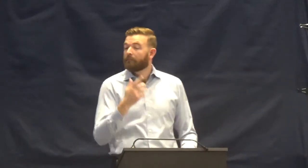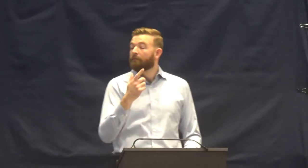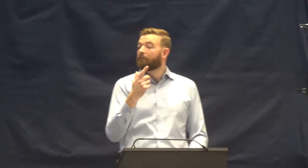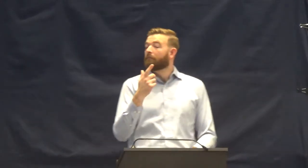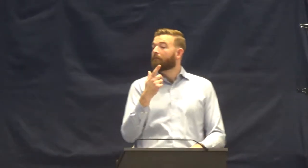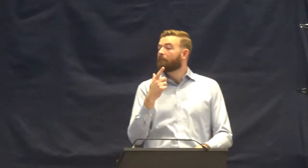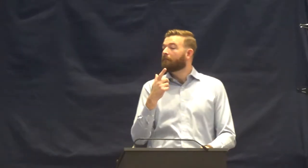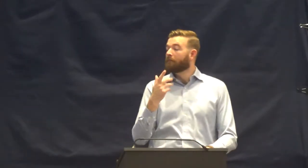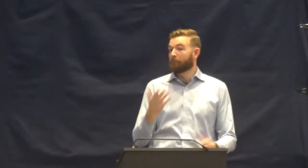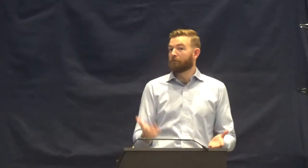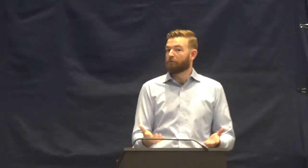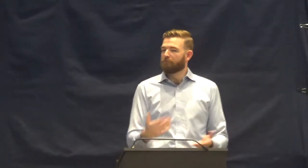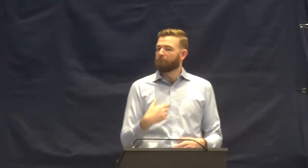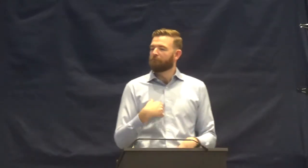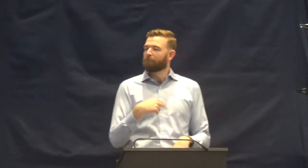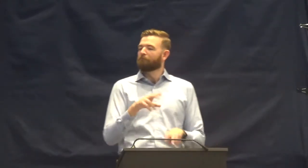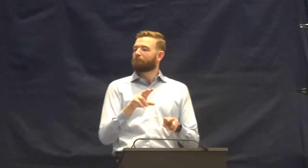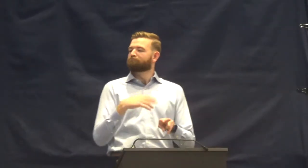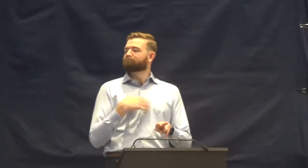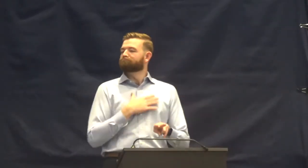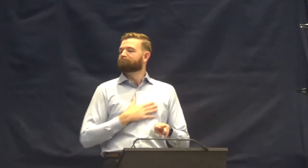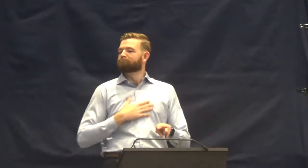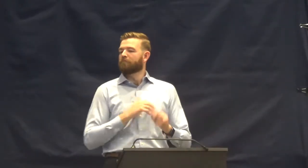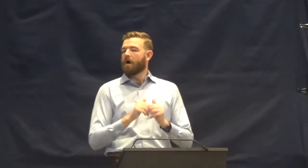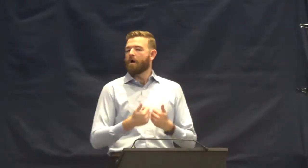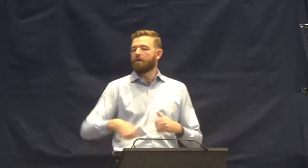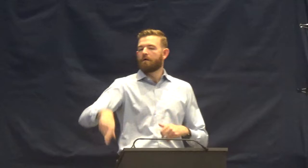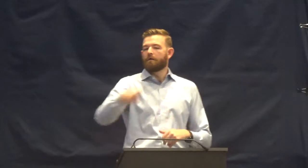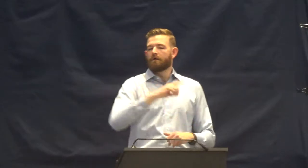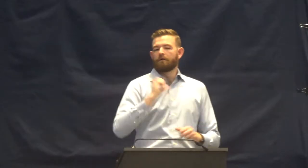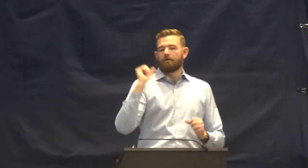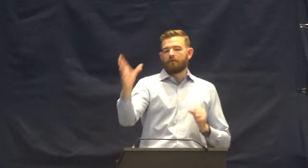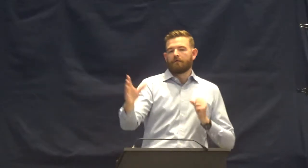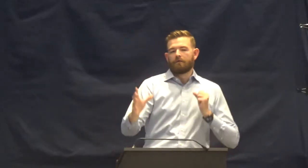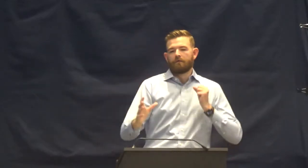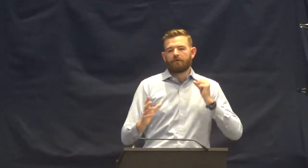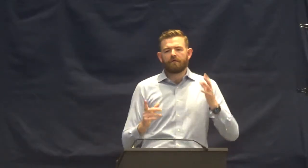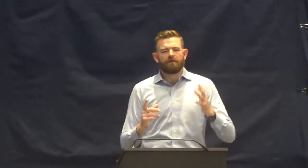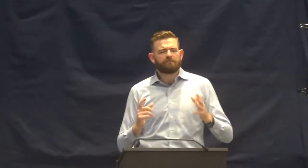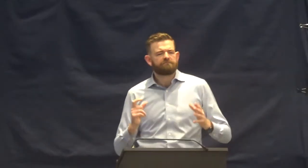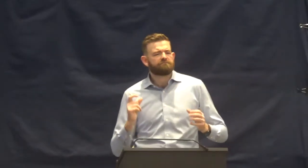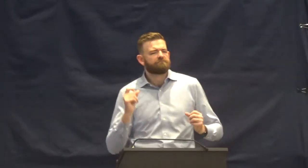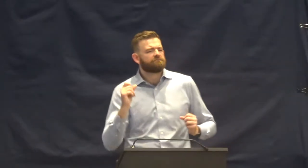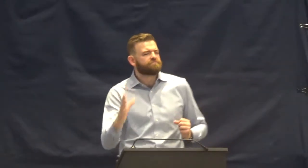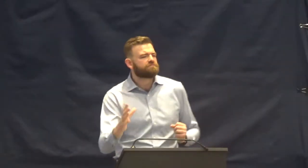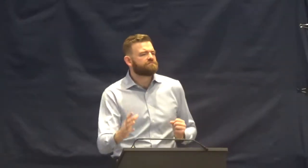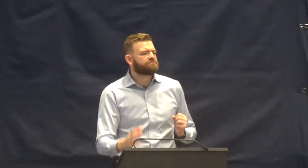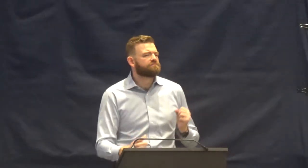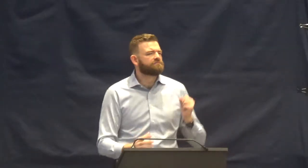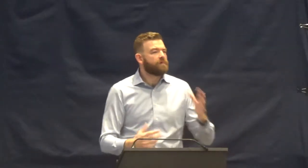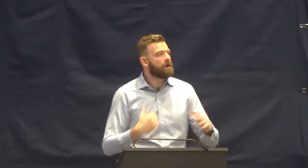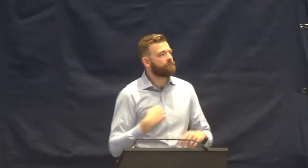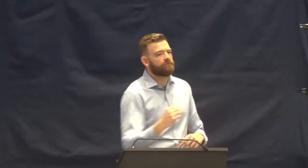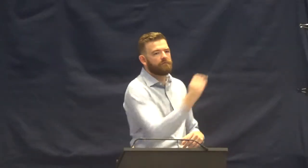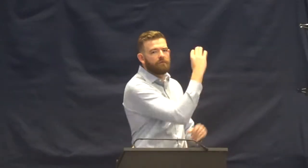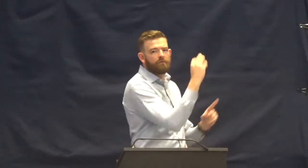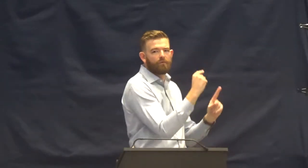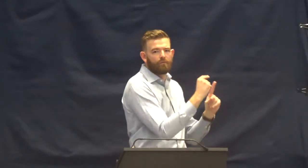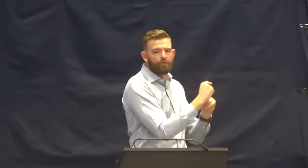But you know, here, I enjoy how we all sign with the music. And the signing is